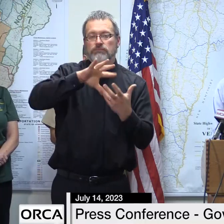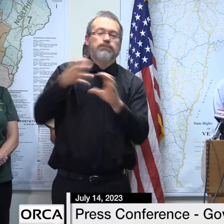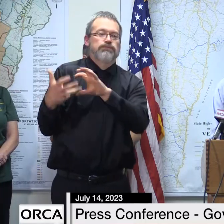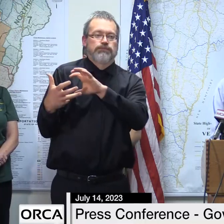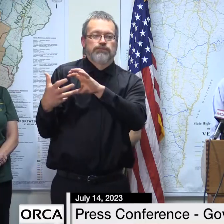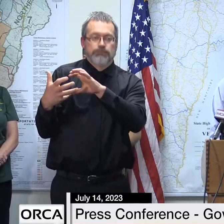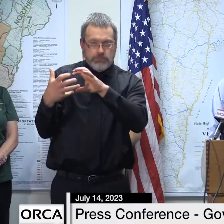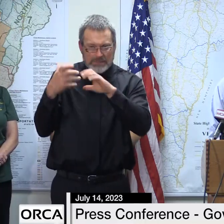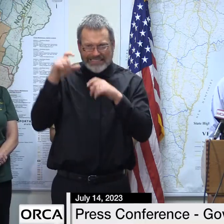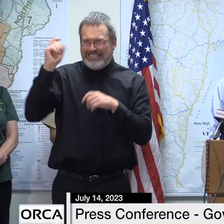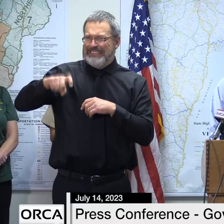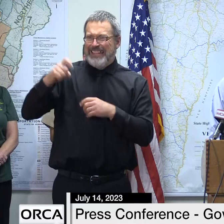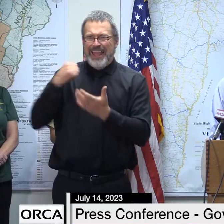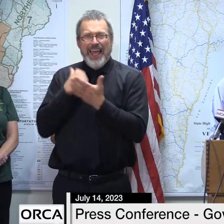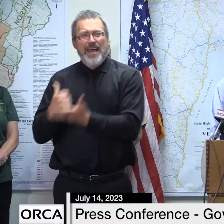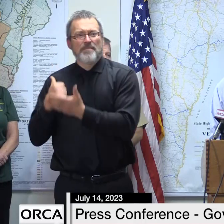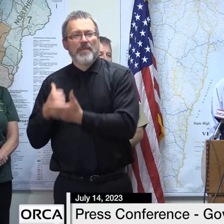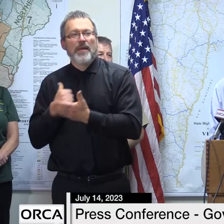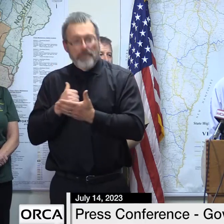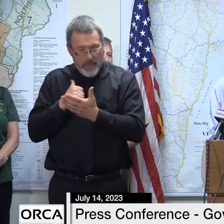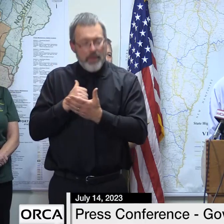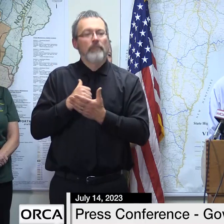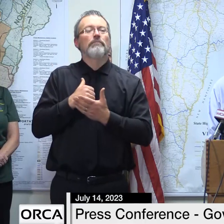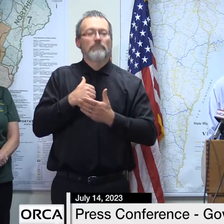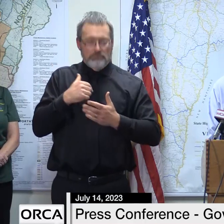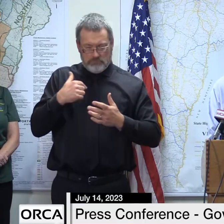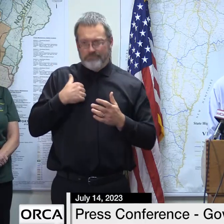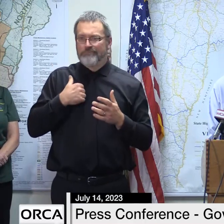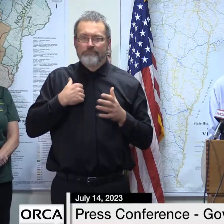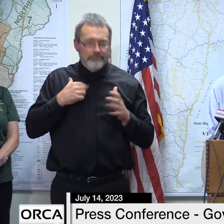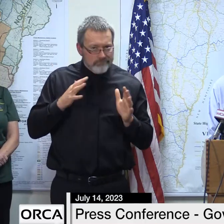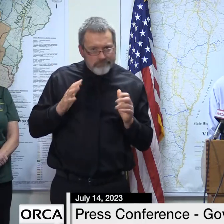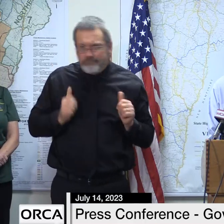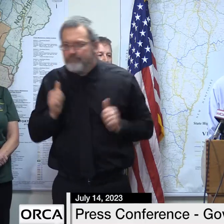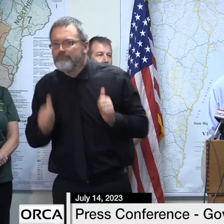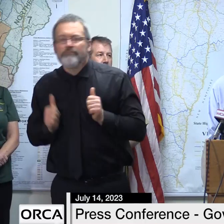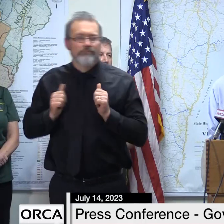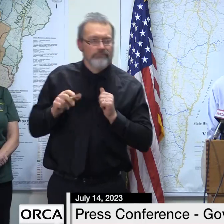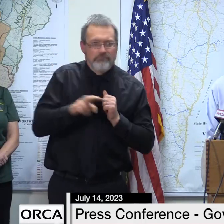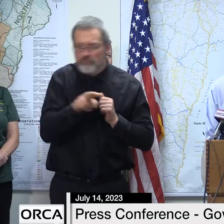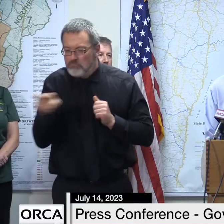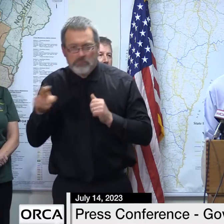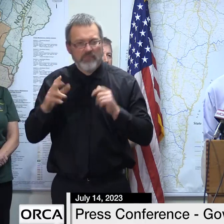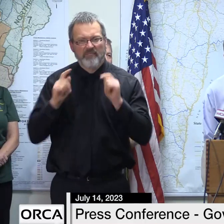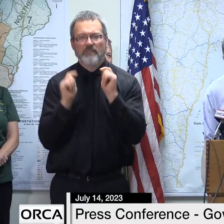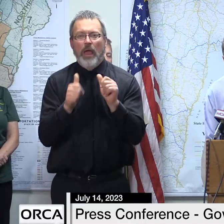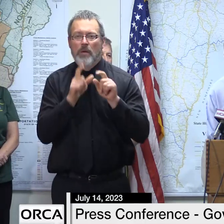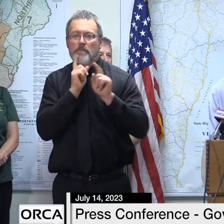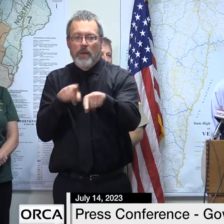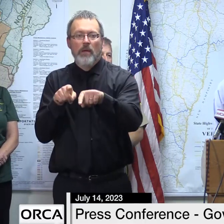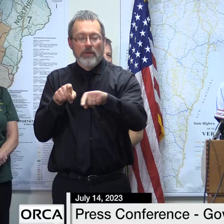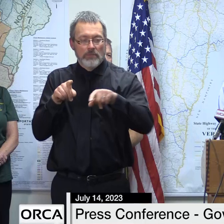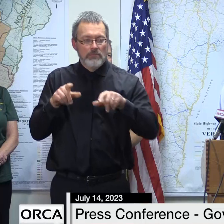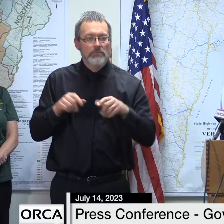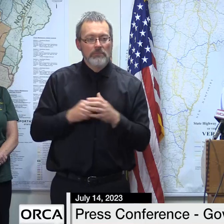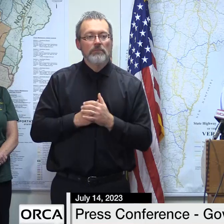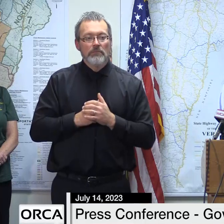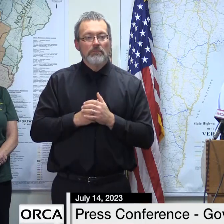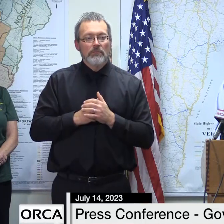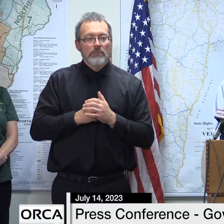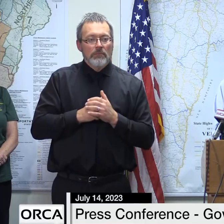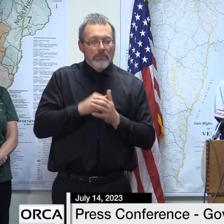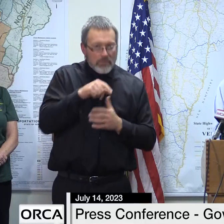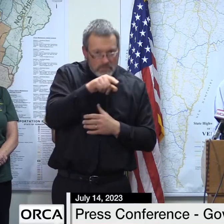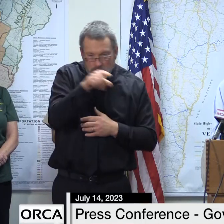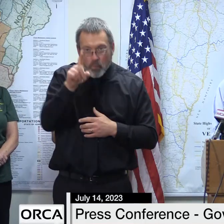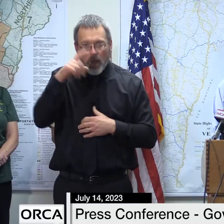we'll be actively moving on our recovery work as a result. On an individual level, over the next